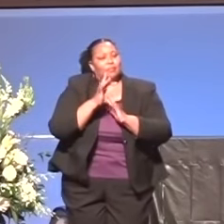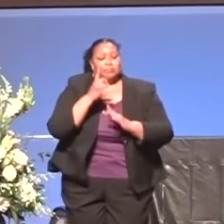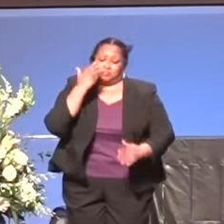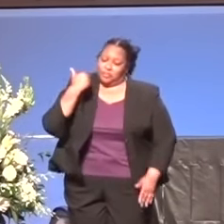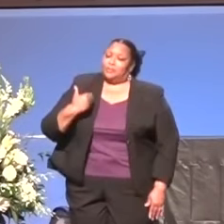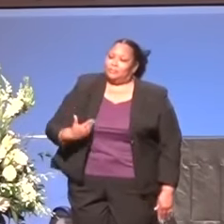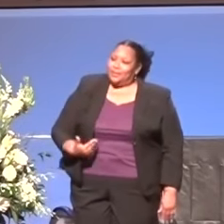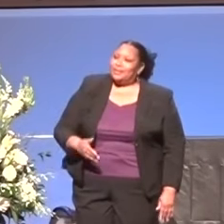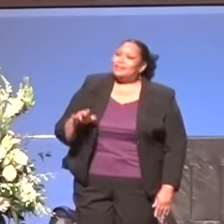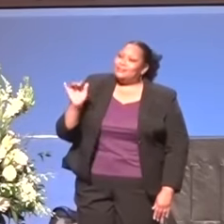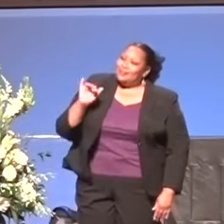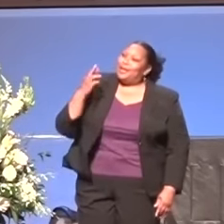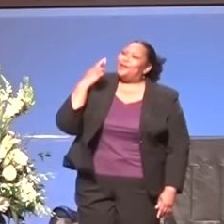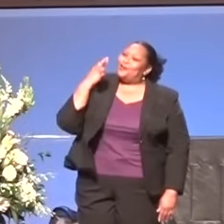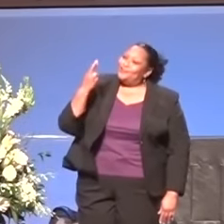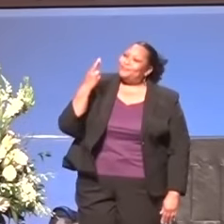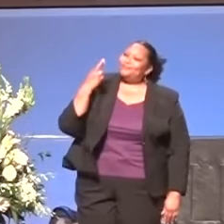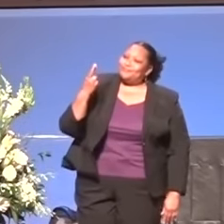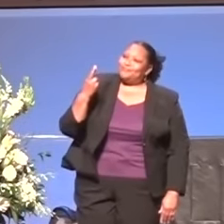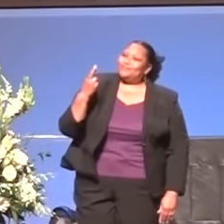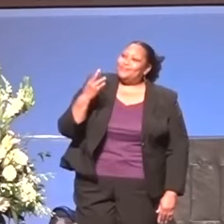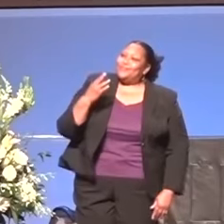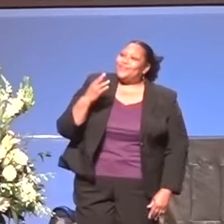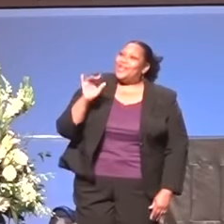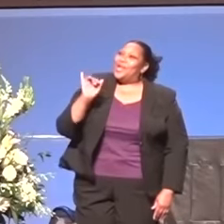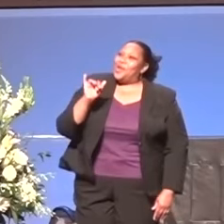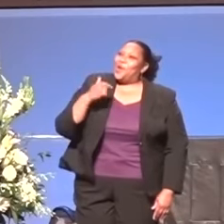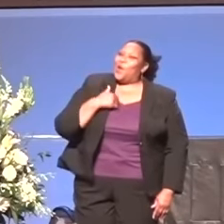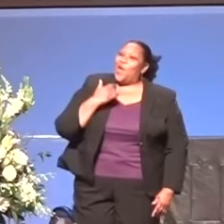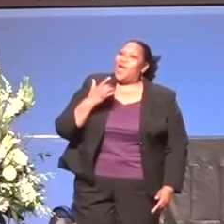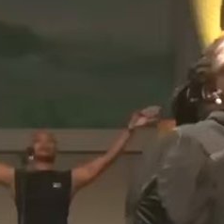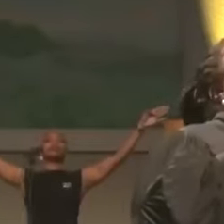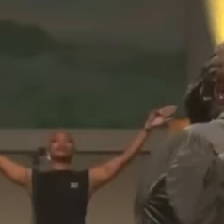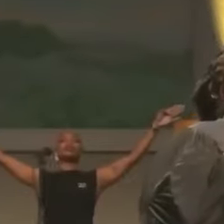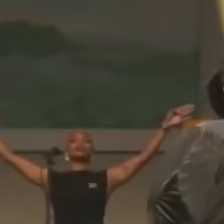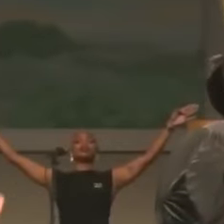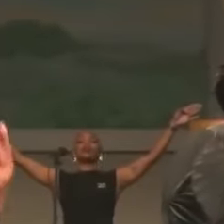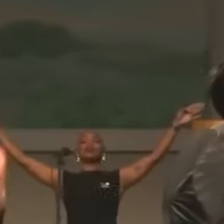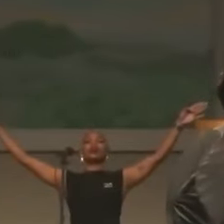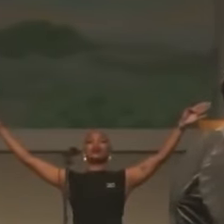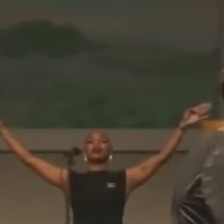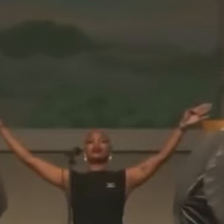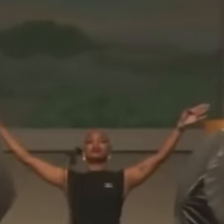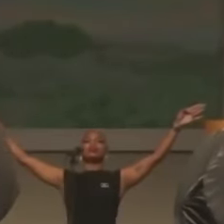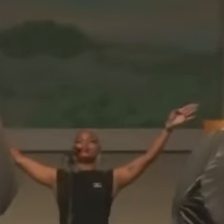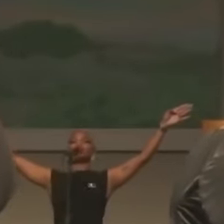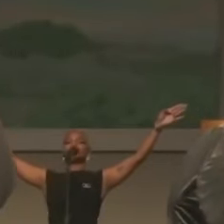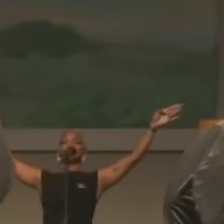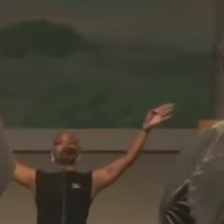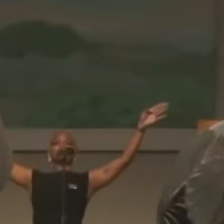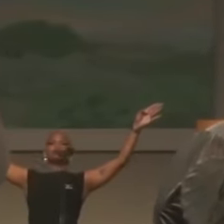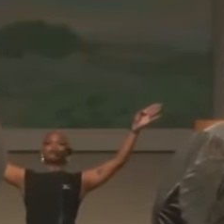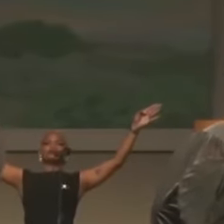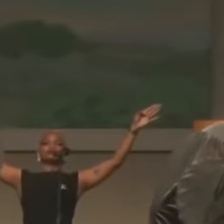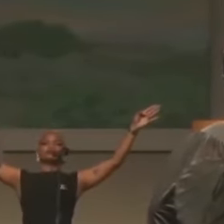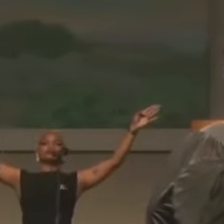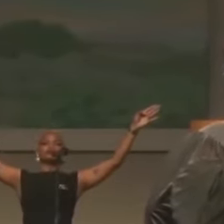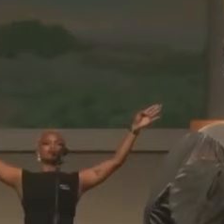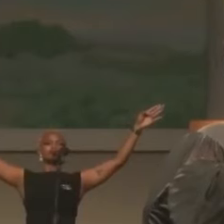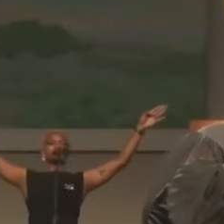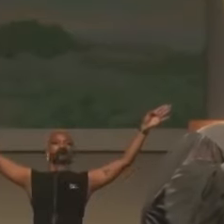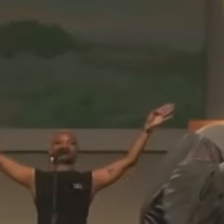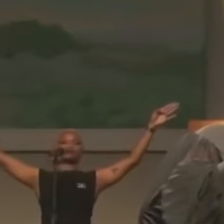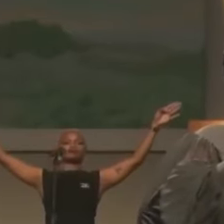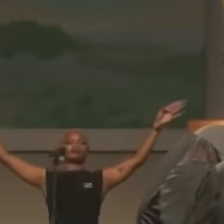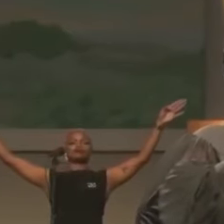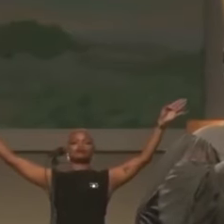To me, it's like the fragrance after the rain. Oh, if you know